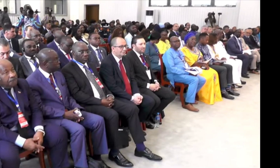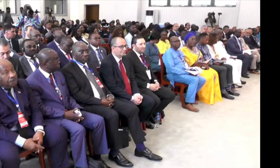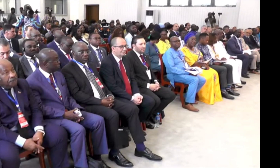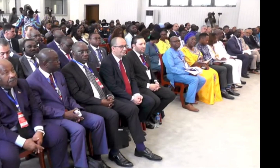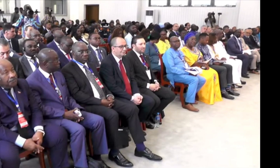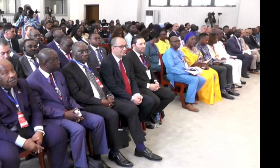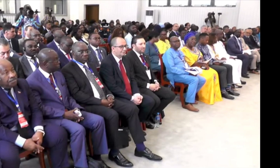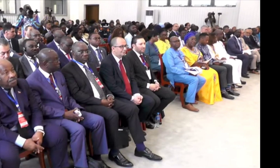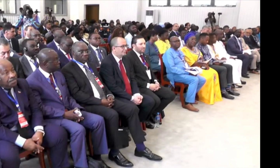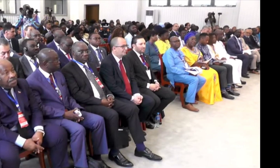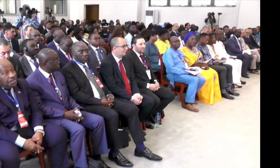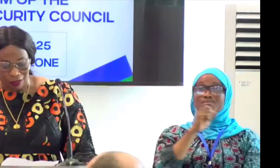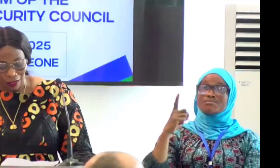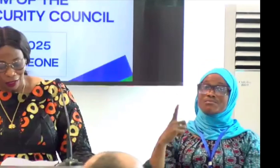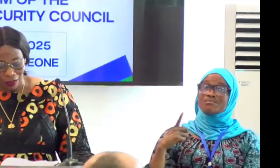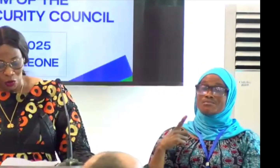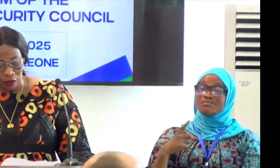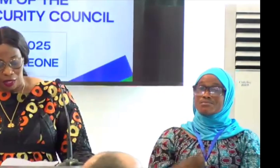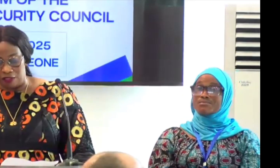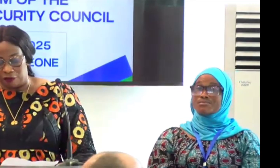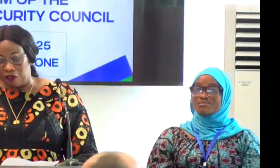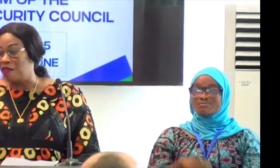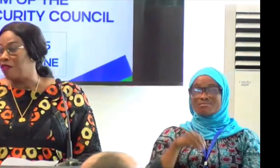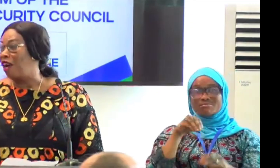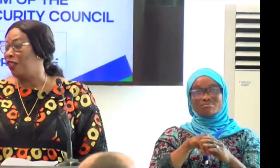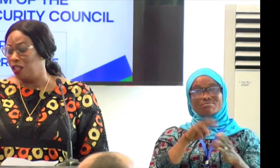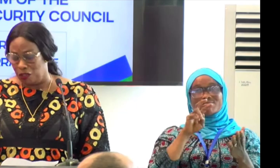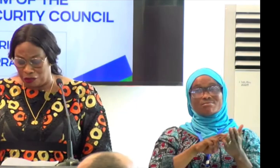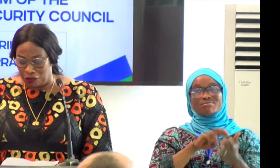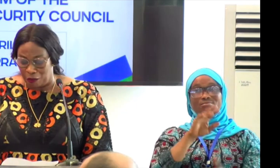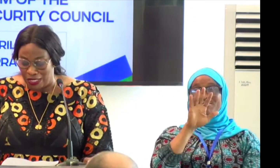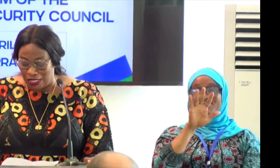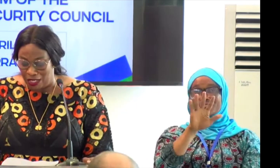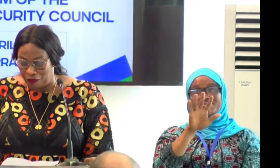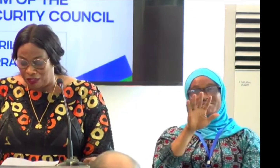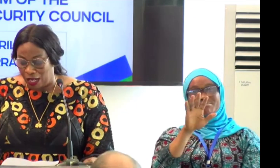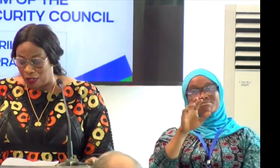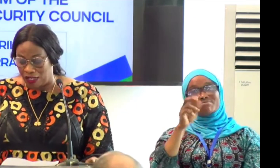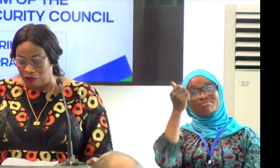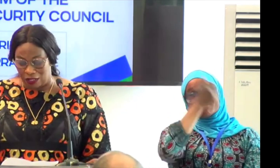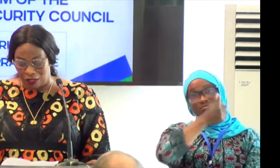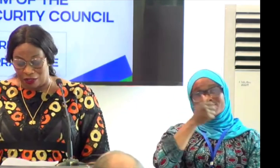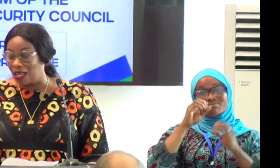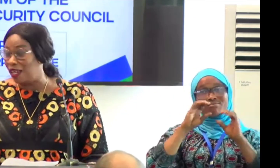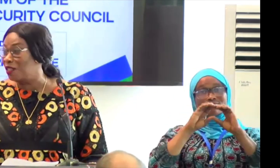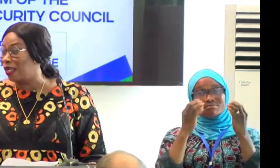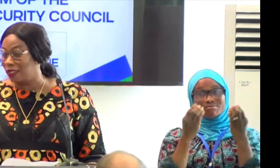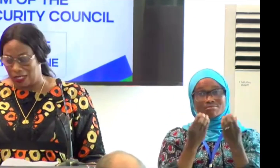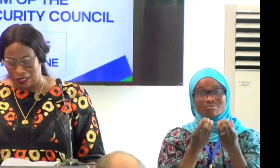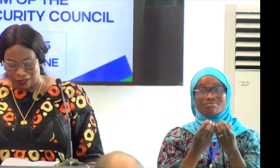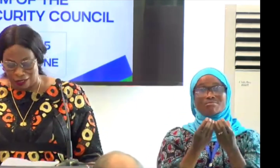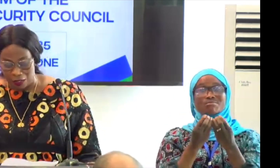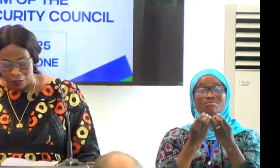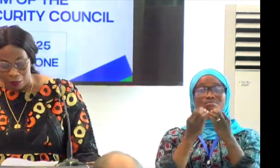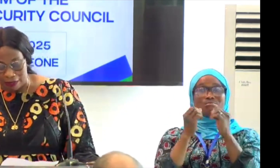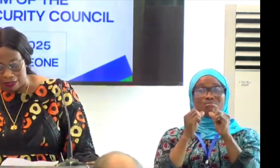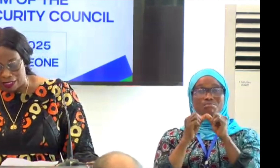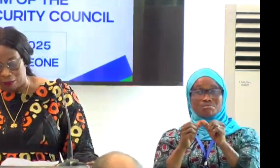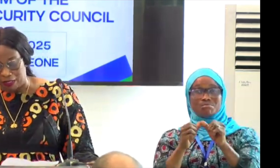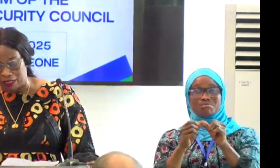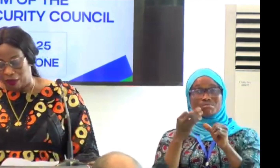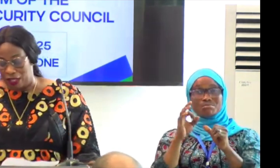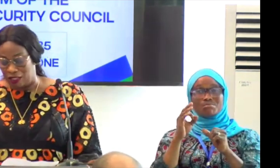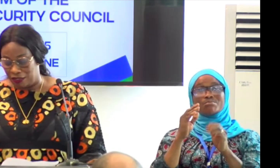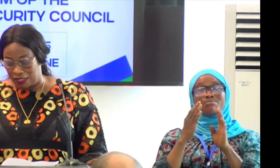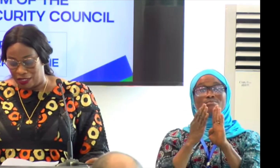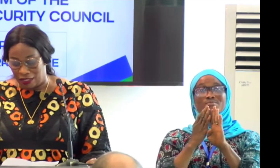Council. In 2005, the African Union Committee of 10 were given a concise mandate by the